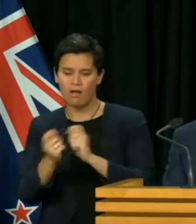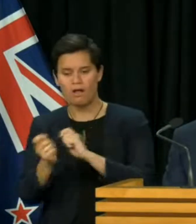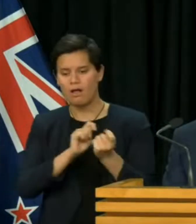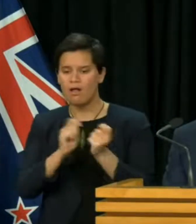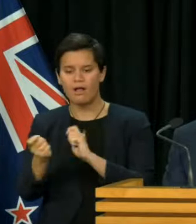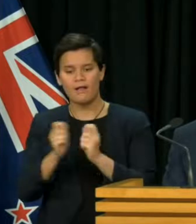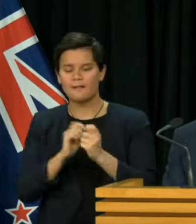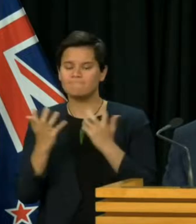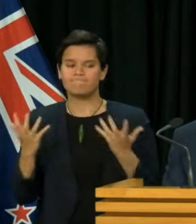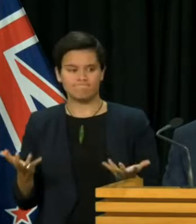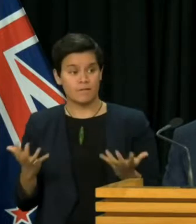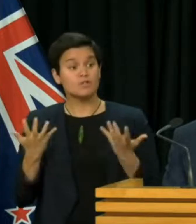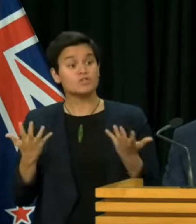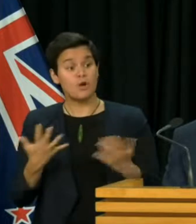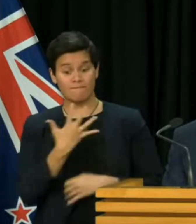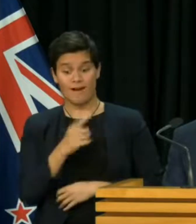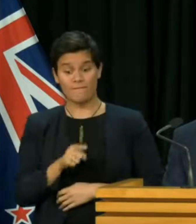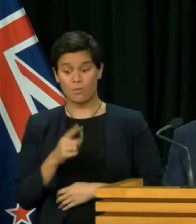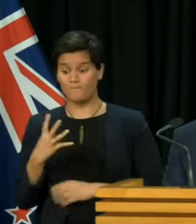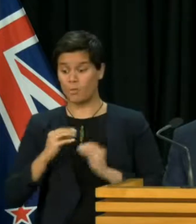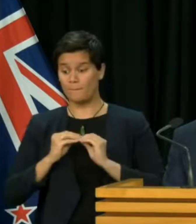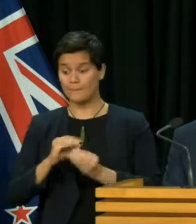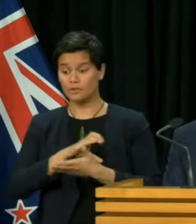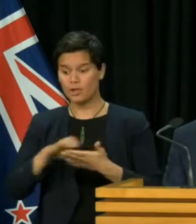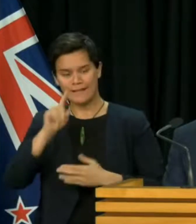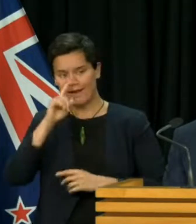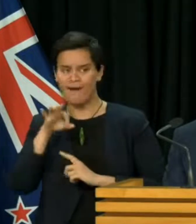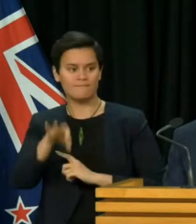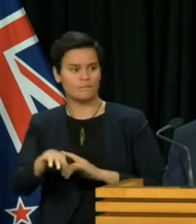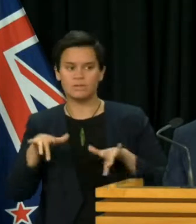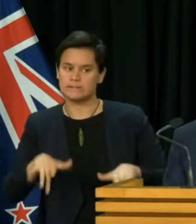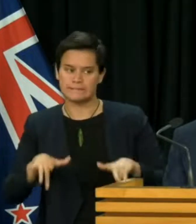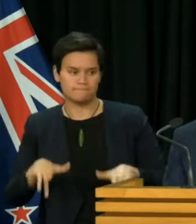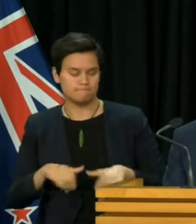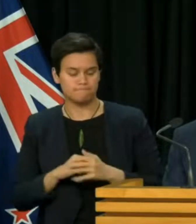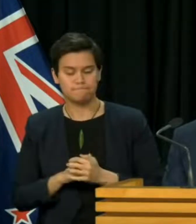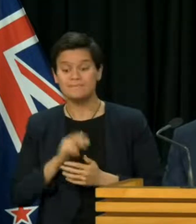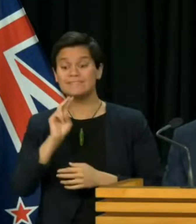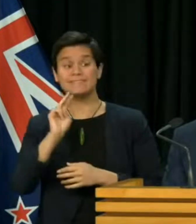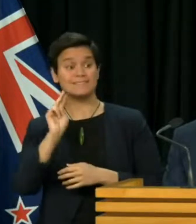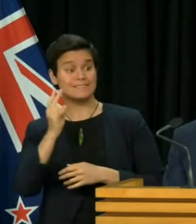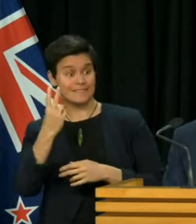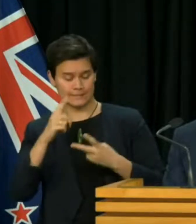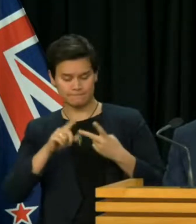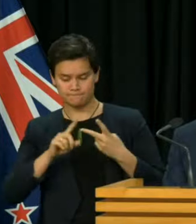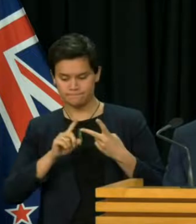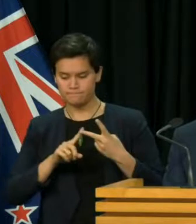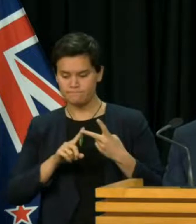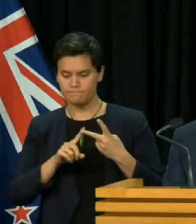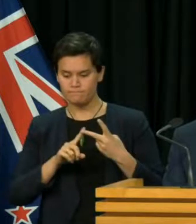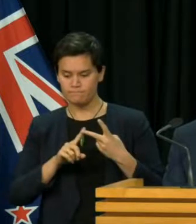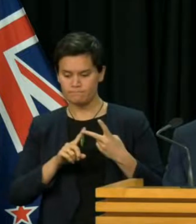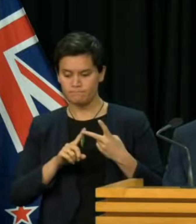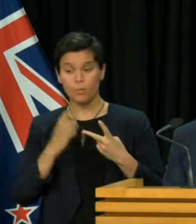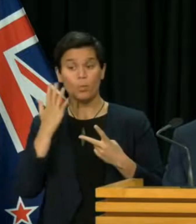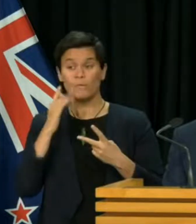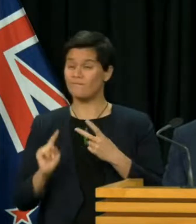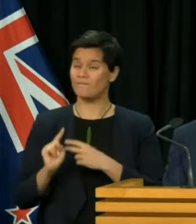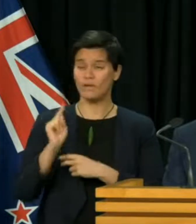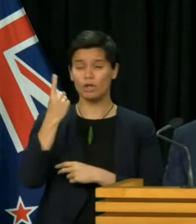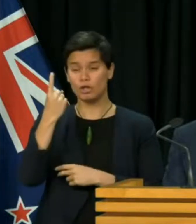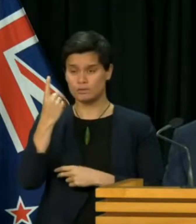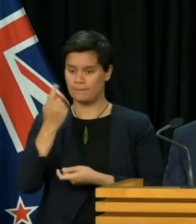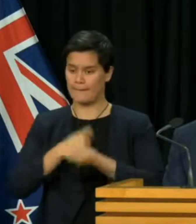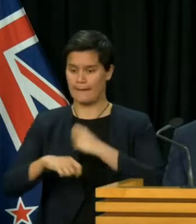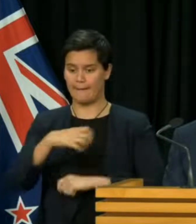see as something that we could do immediately. The second point I'd make is when we first came into office, within the first 100 days, we